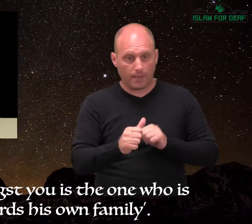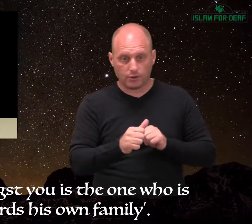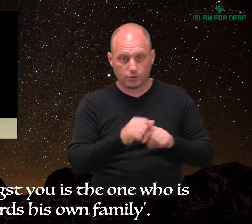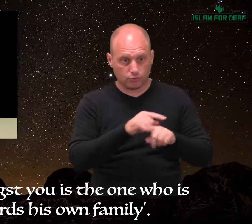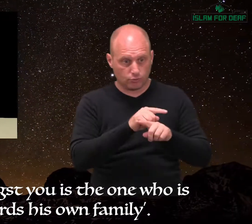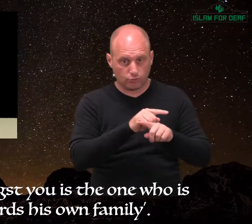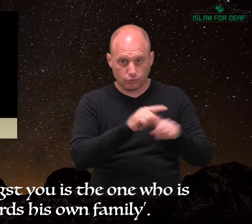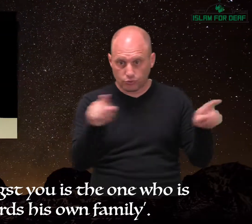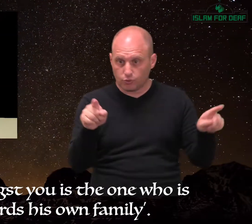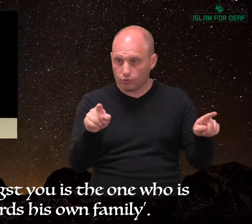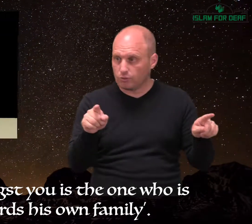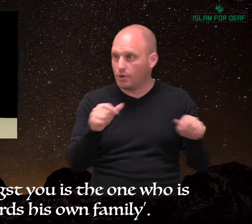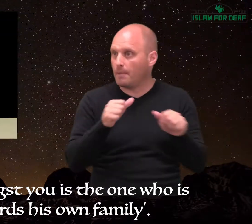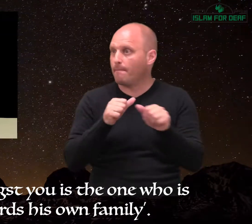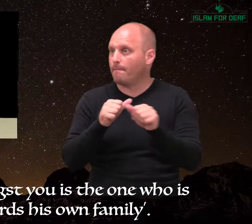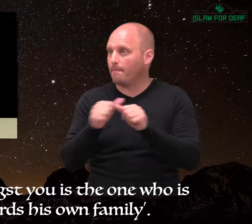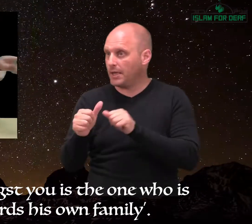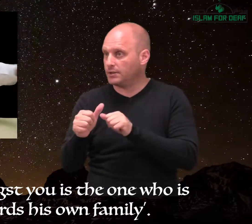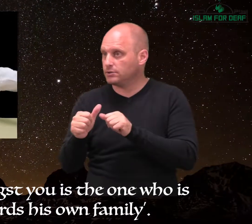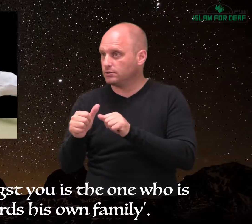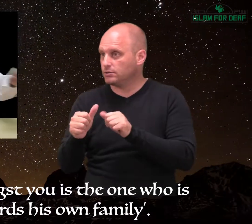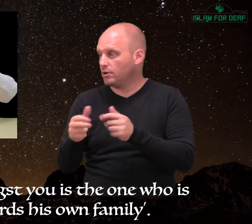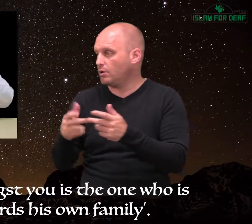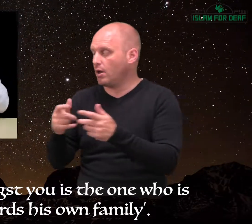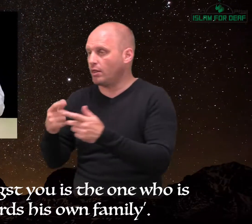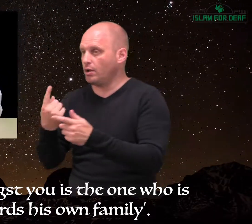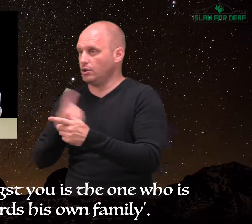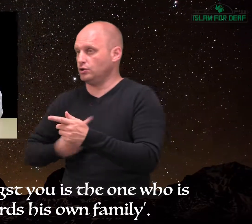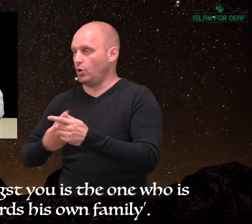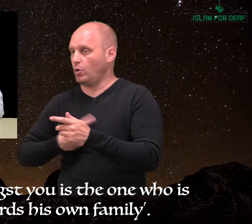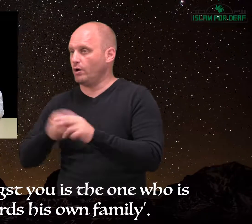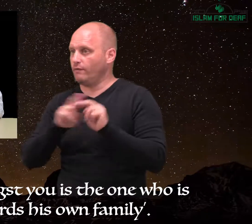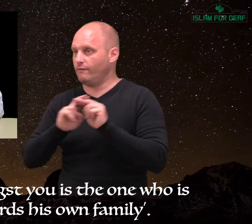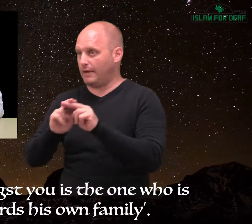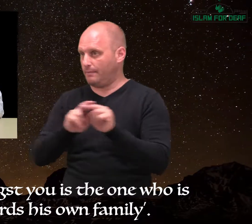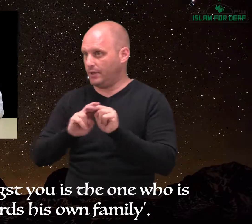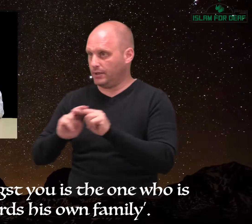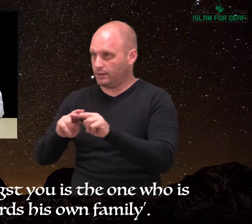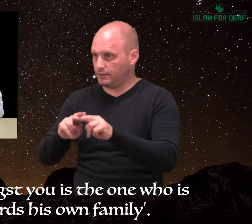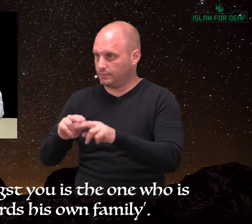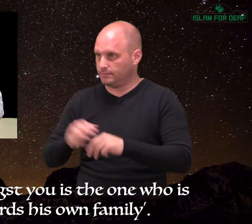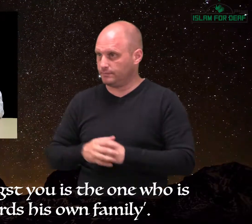amongst you is the one who is best towards his own family.